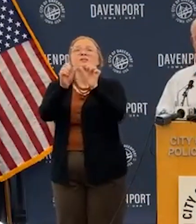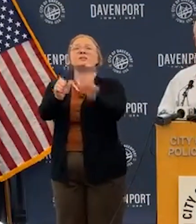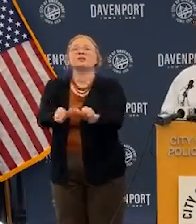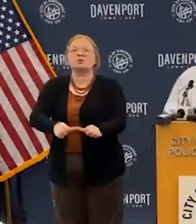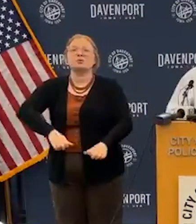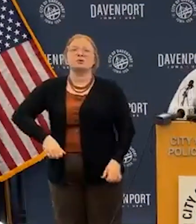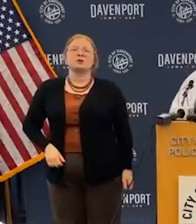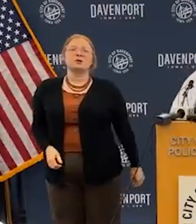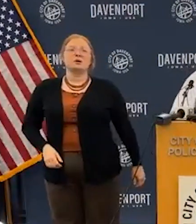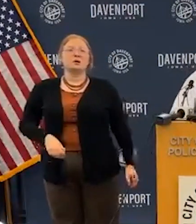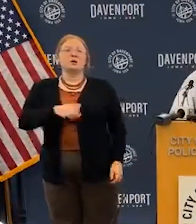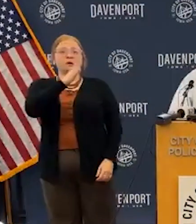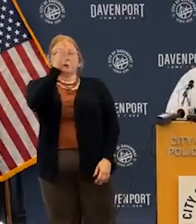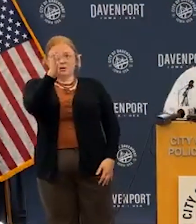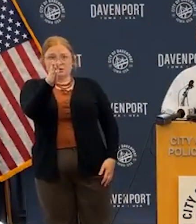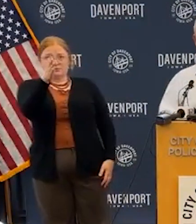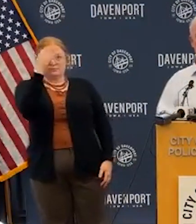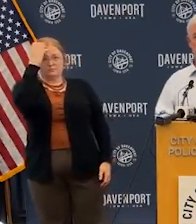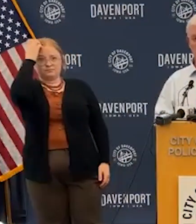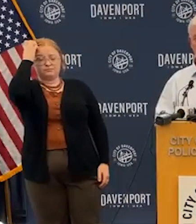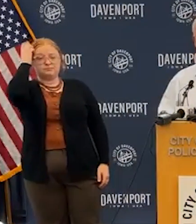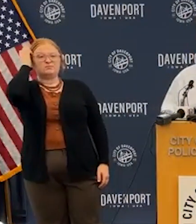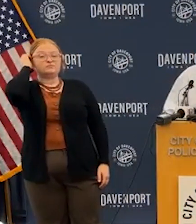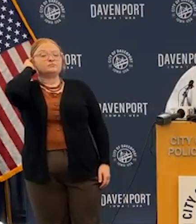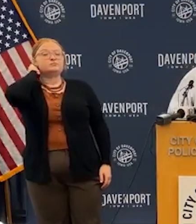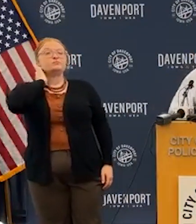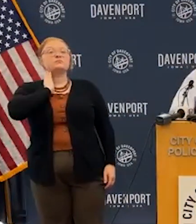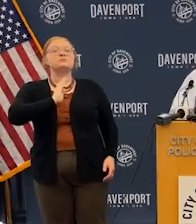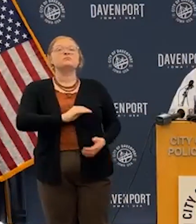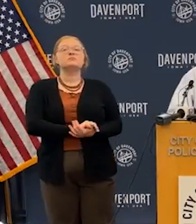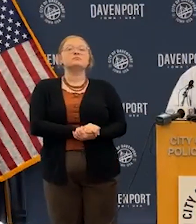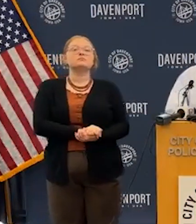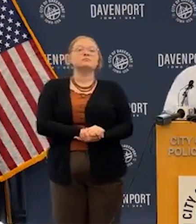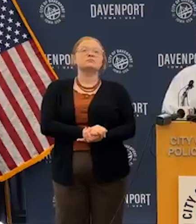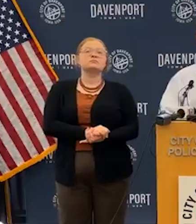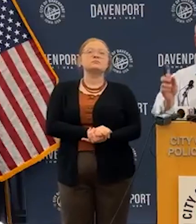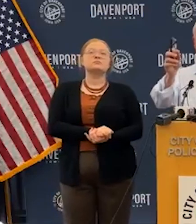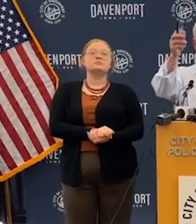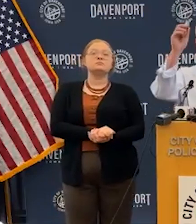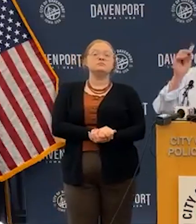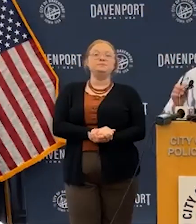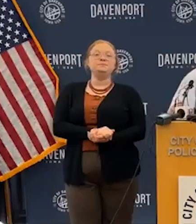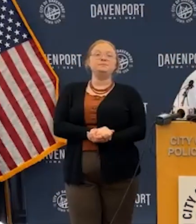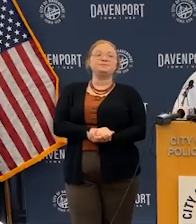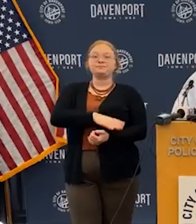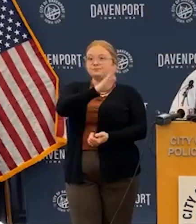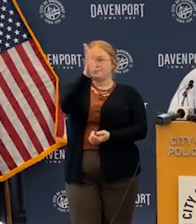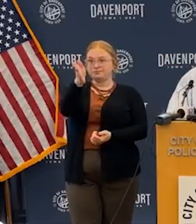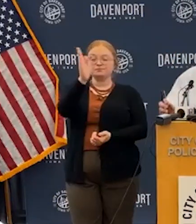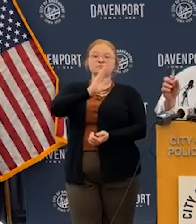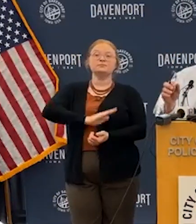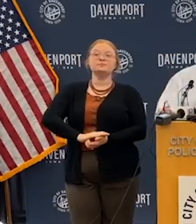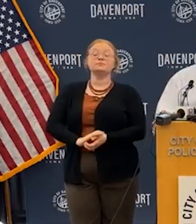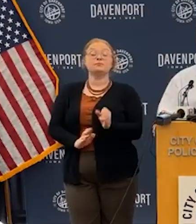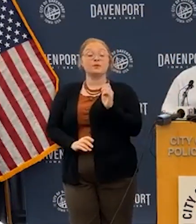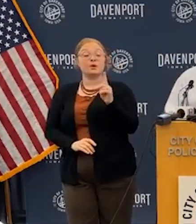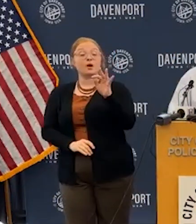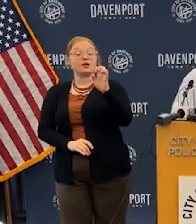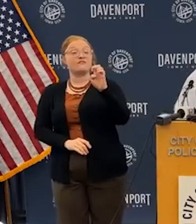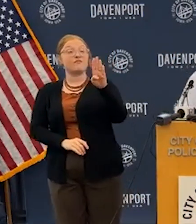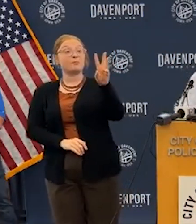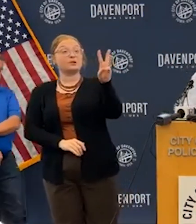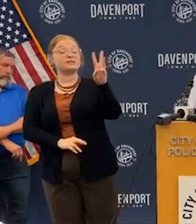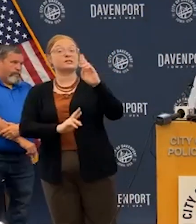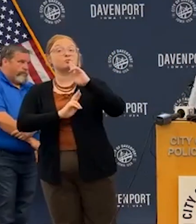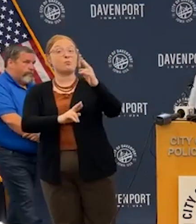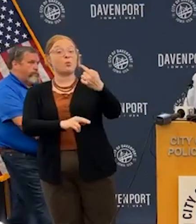then I'll come back. You can. I point at you, so I'll go back. In your February 6th report, it says that there is visible crumbling of the exterior load-bearing